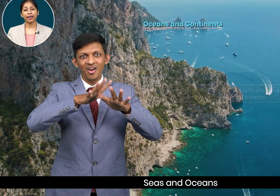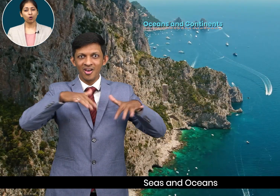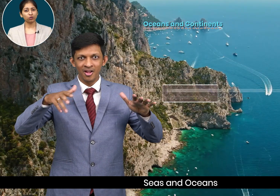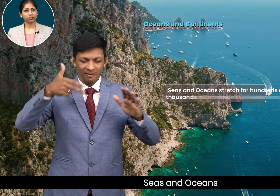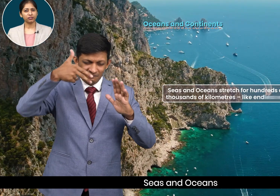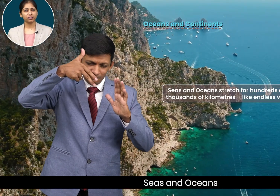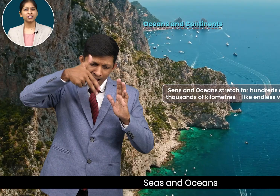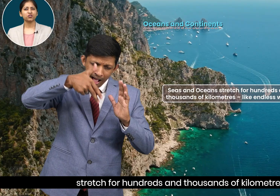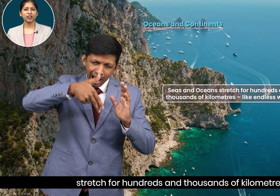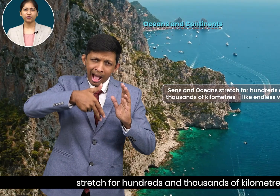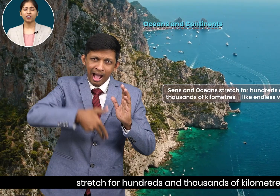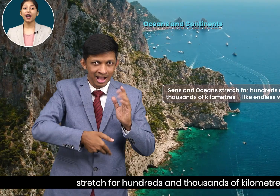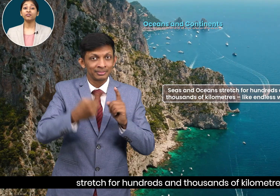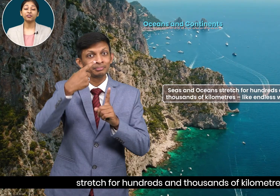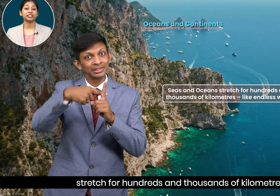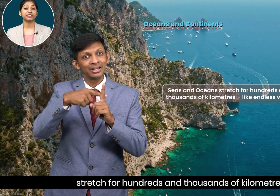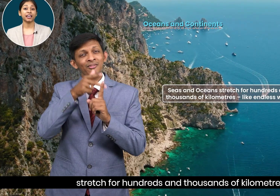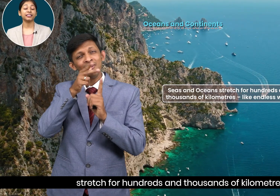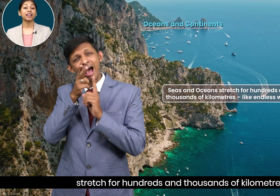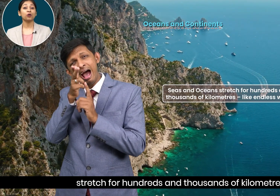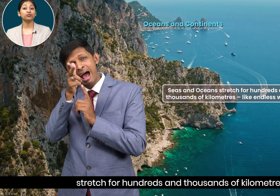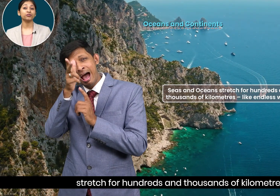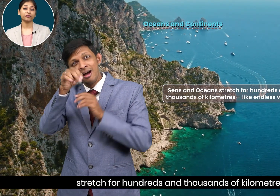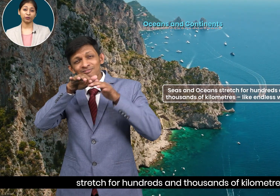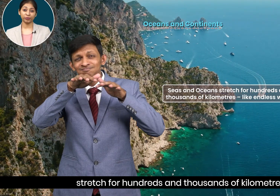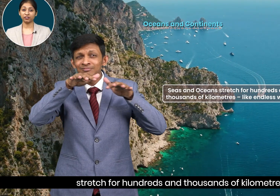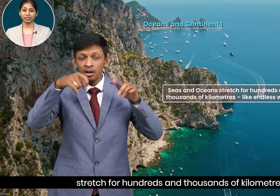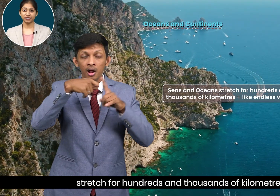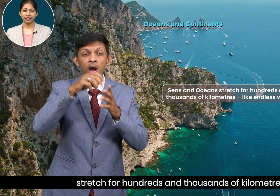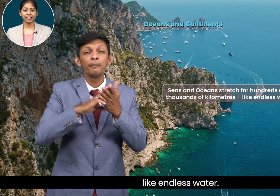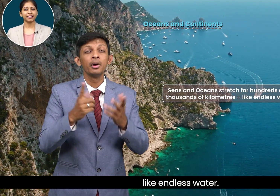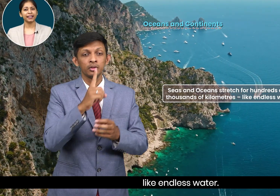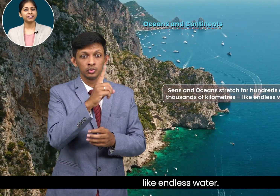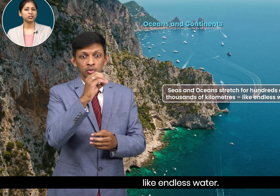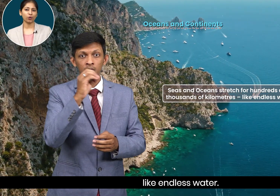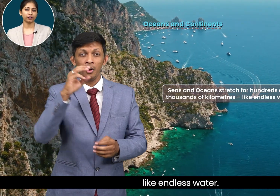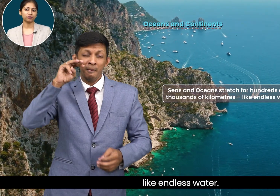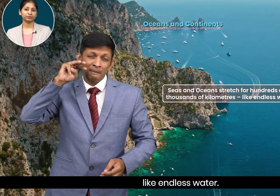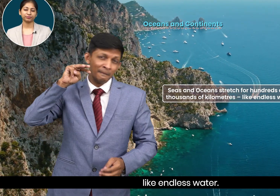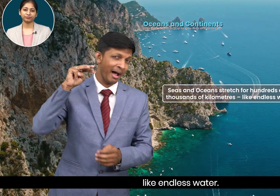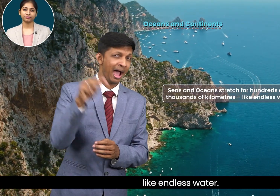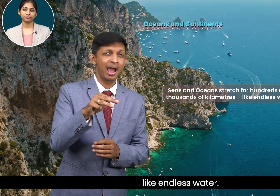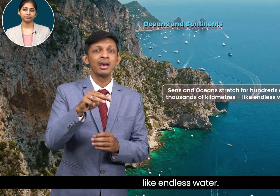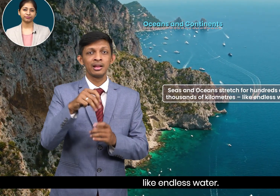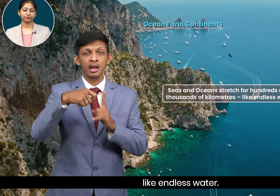Seas and oceans stretch for hundreds and thousands of kilometers like endless water.